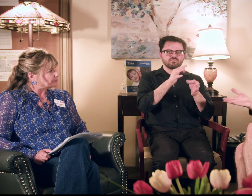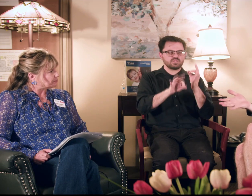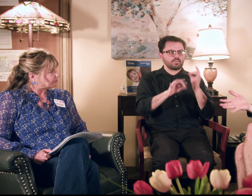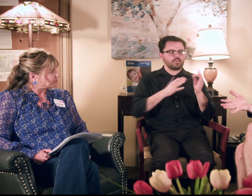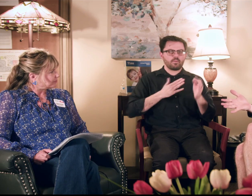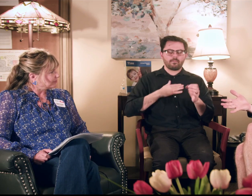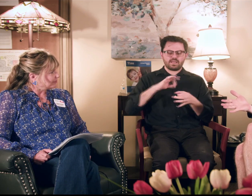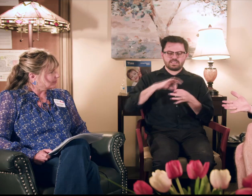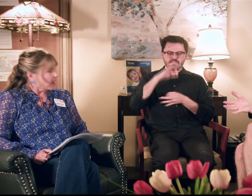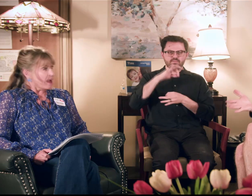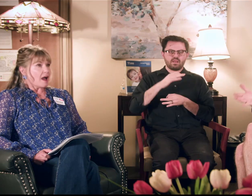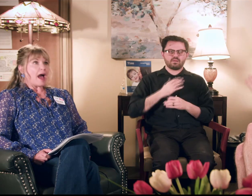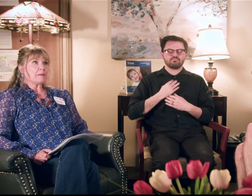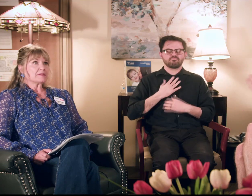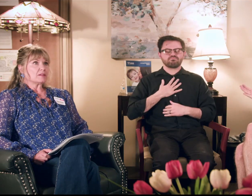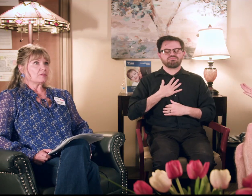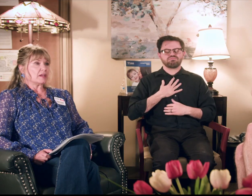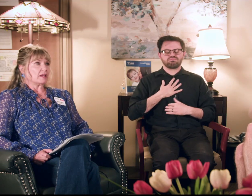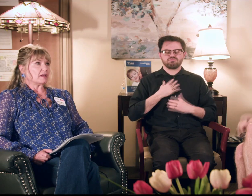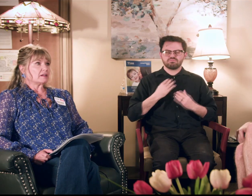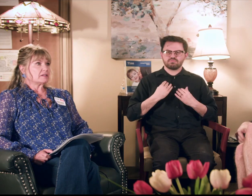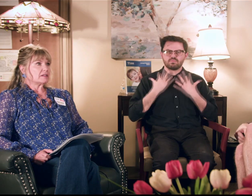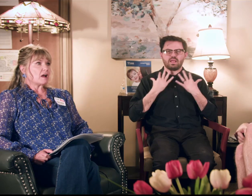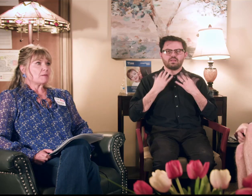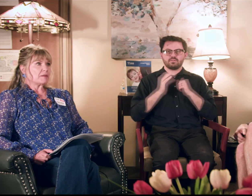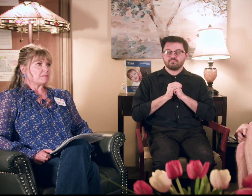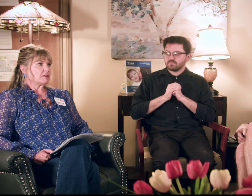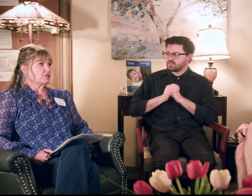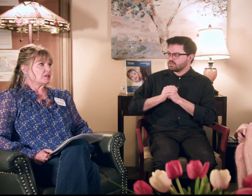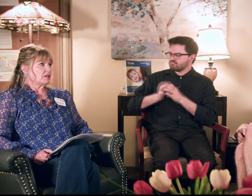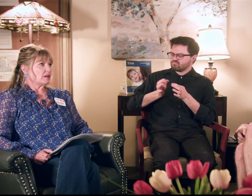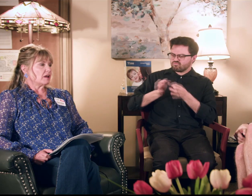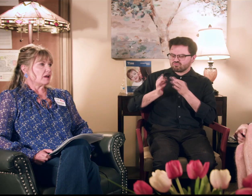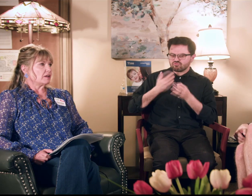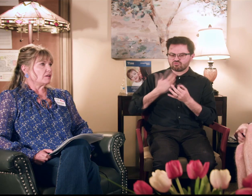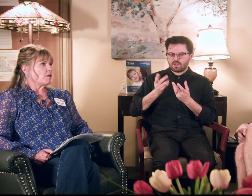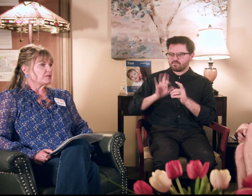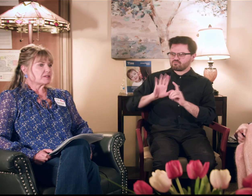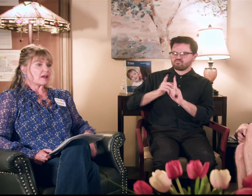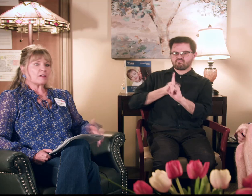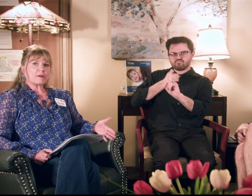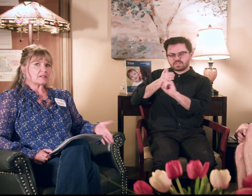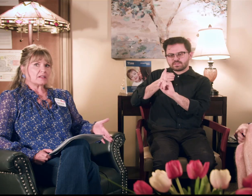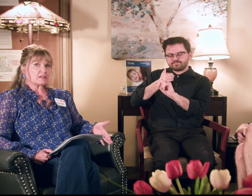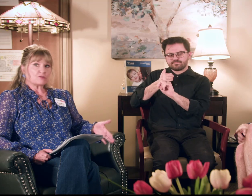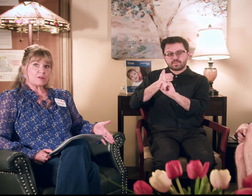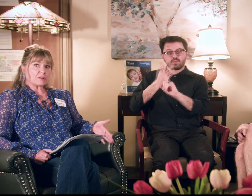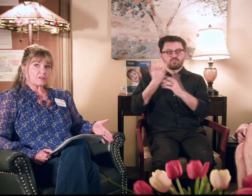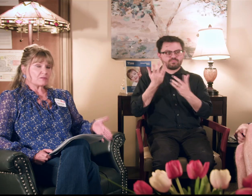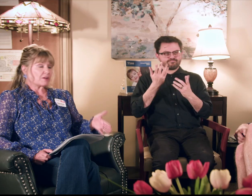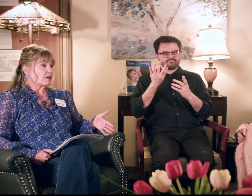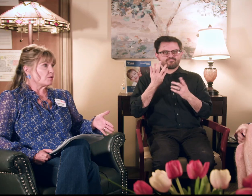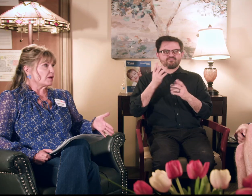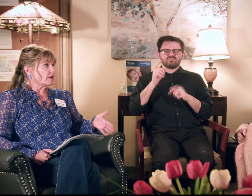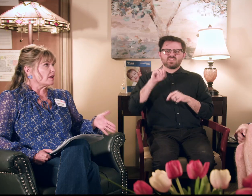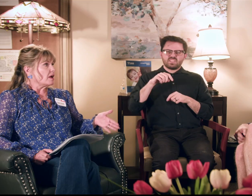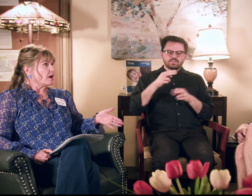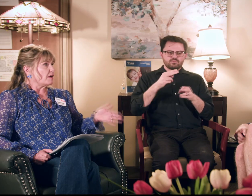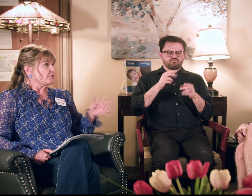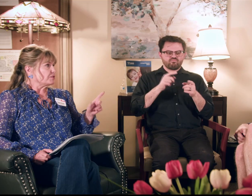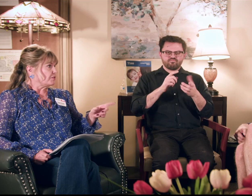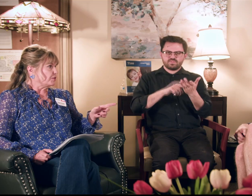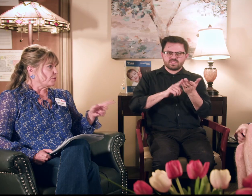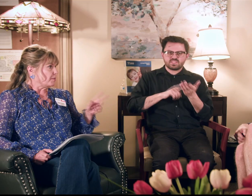start there. Like, tell us about the mission of. Absolutely. To talk about the mission, you almost got to go back to the history, which is very